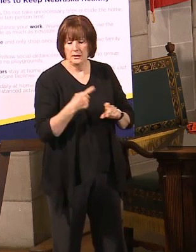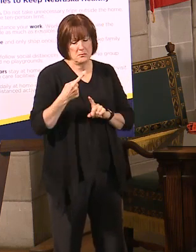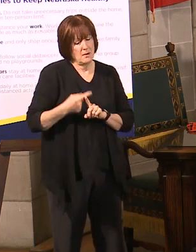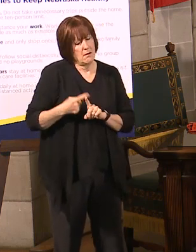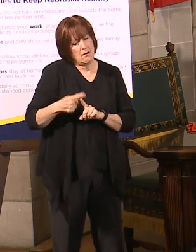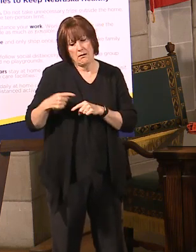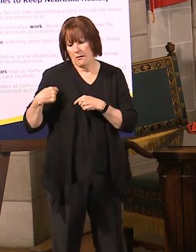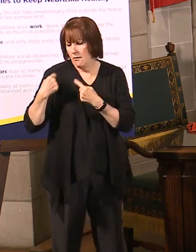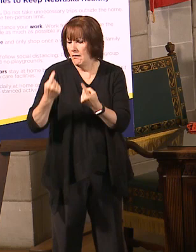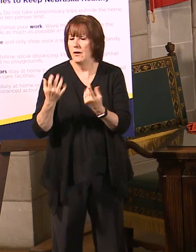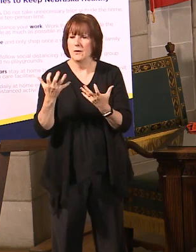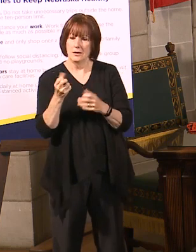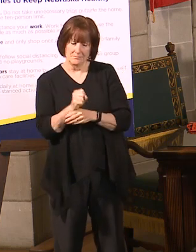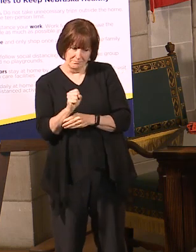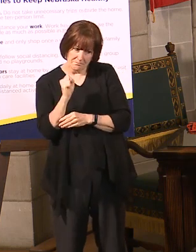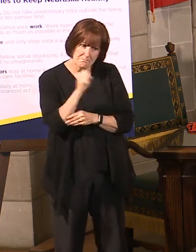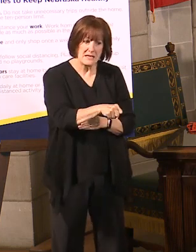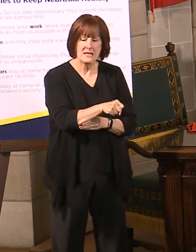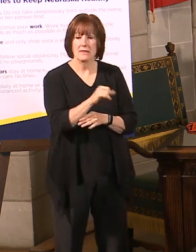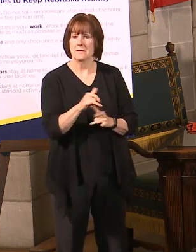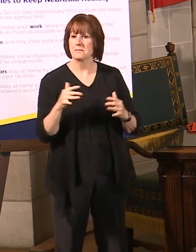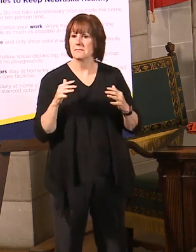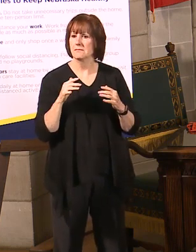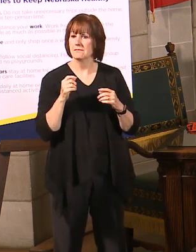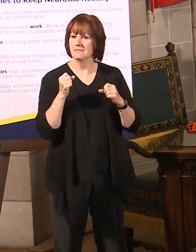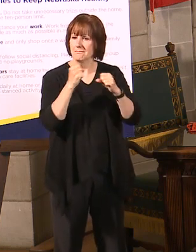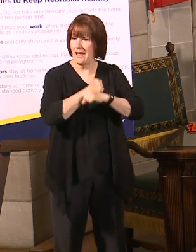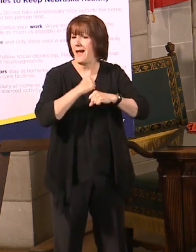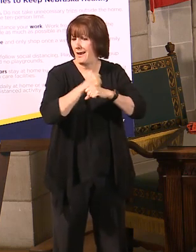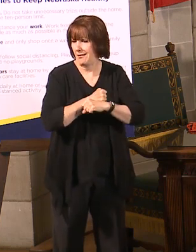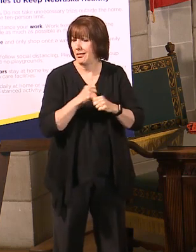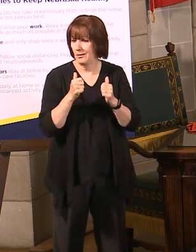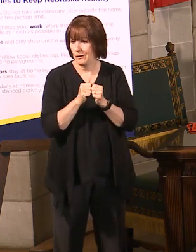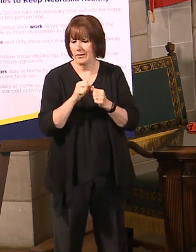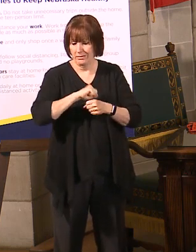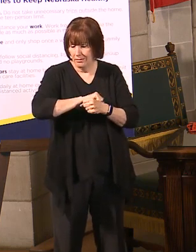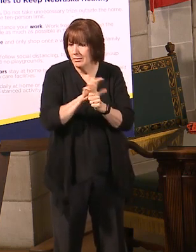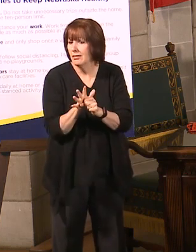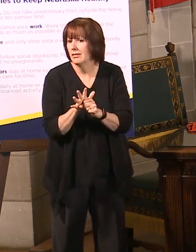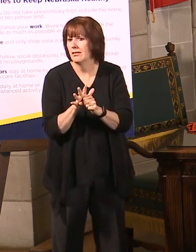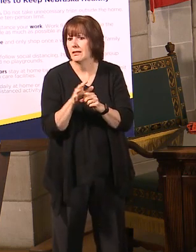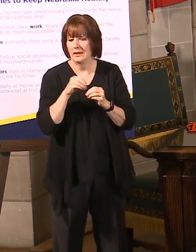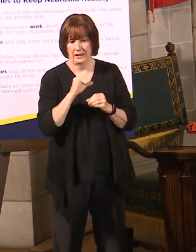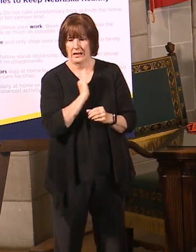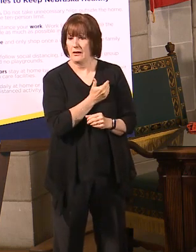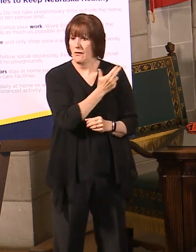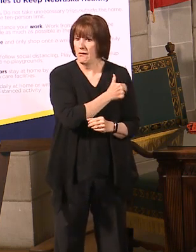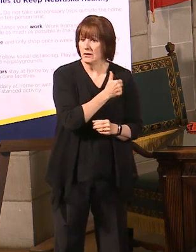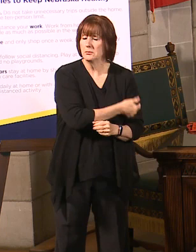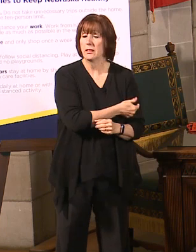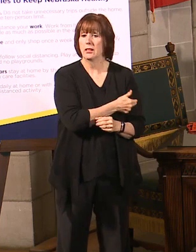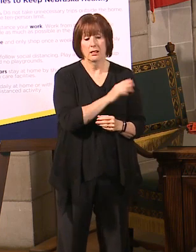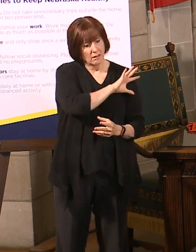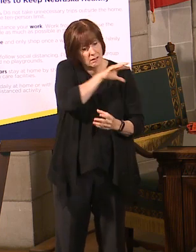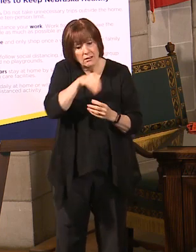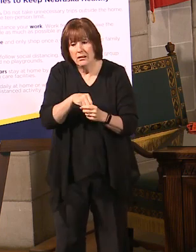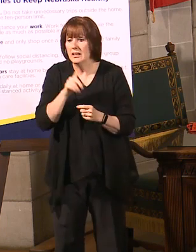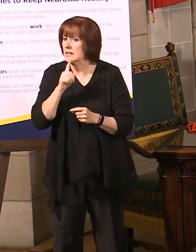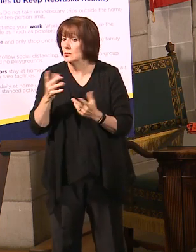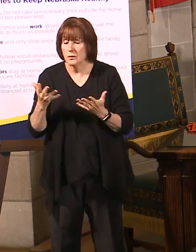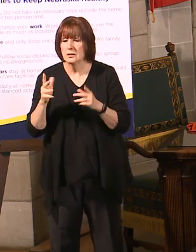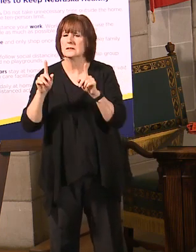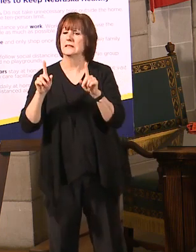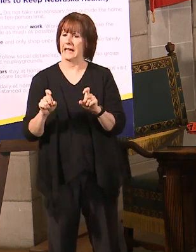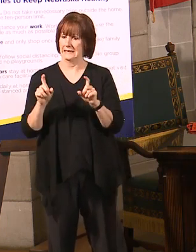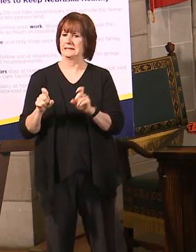on winning this battle inside of our hospitals. And the other key side of this, as we know, is the testing. So winning that battle outside of